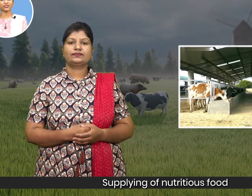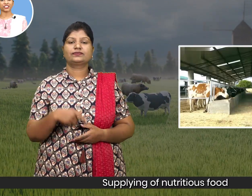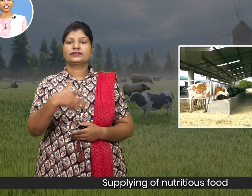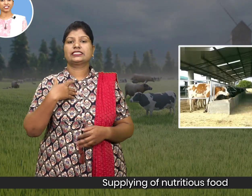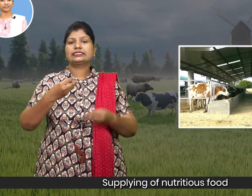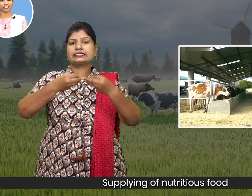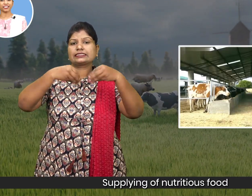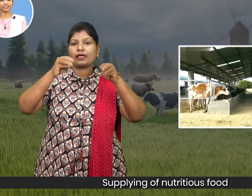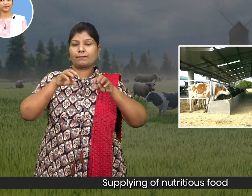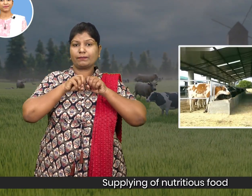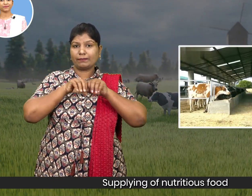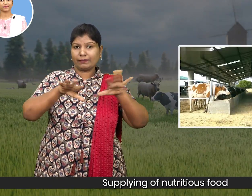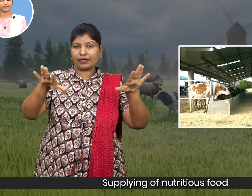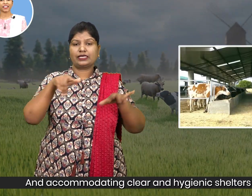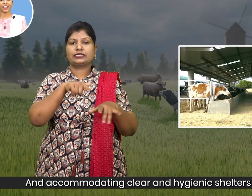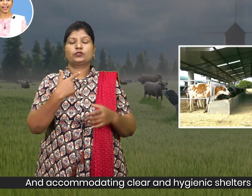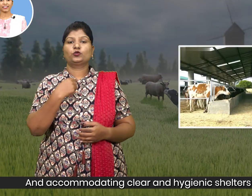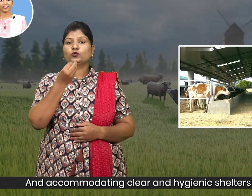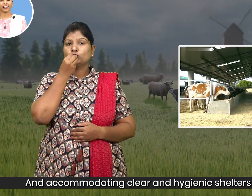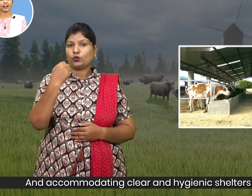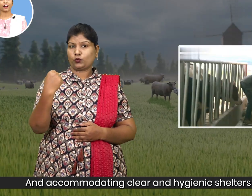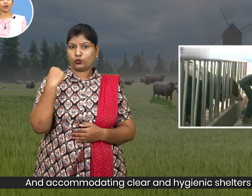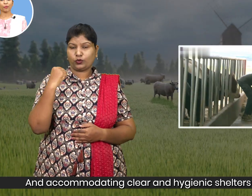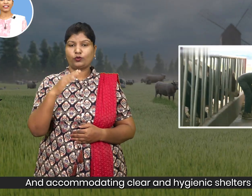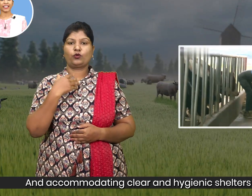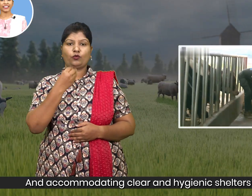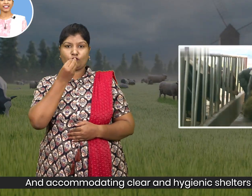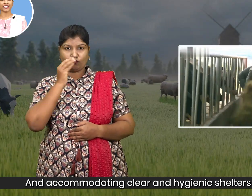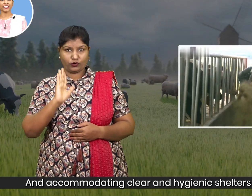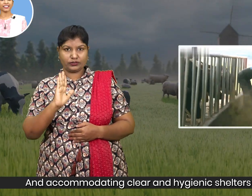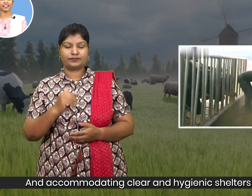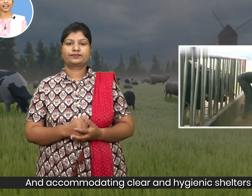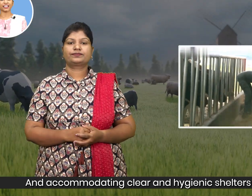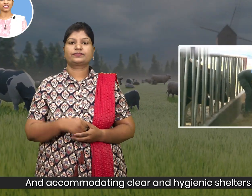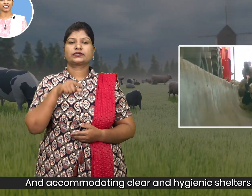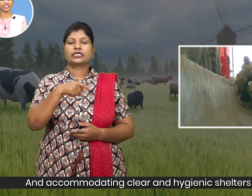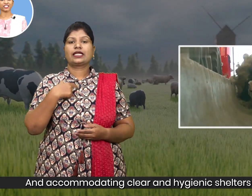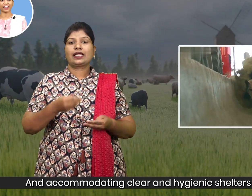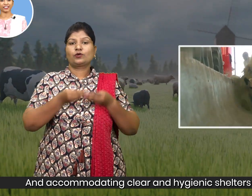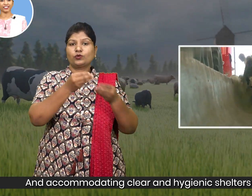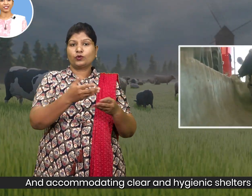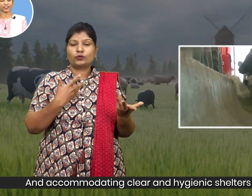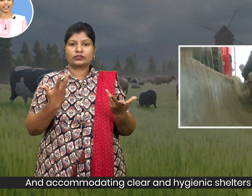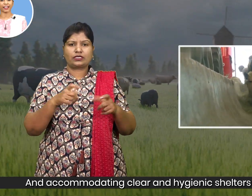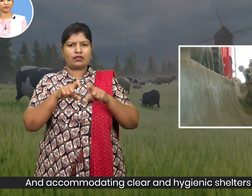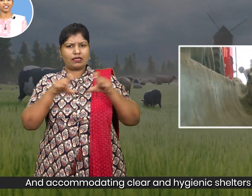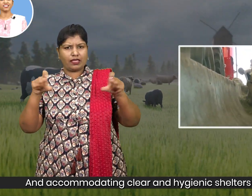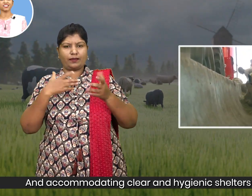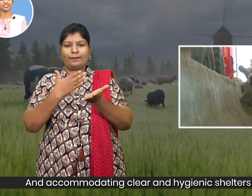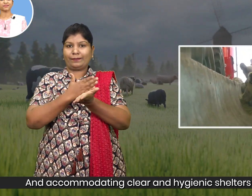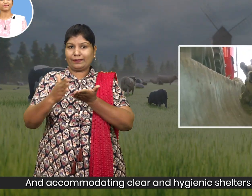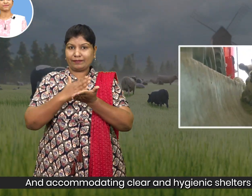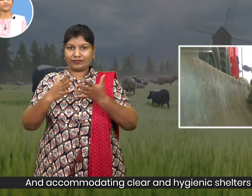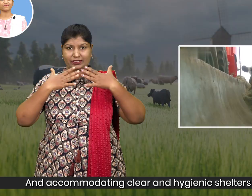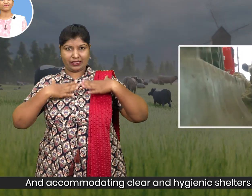supplying nutritious food and accommodating clear and hygienic shelters for